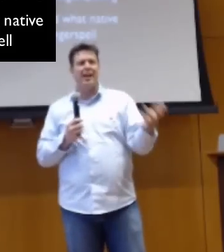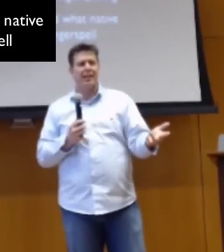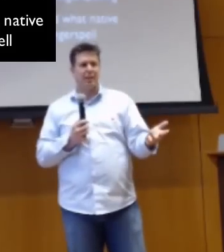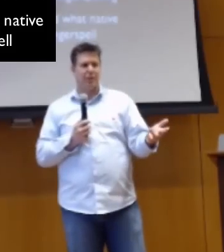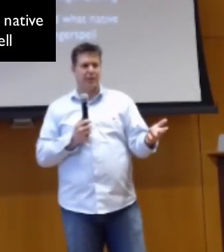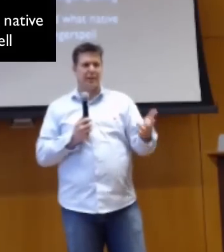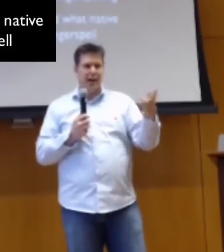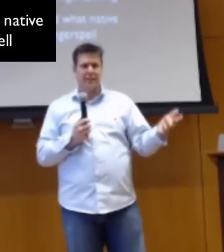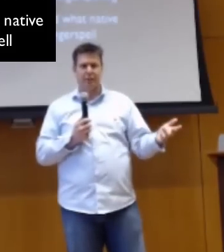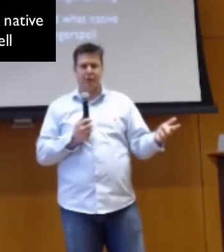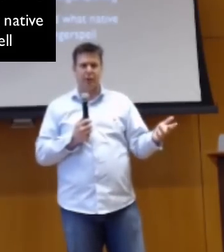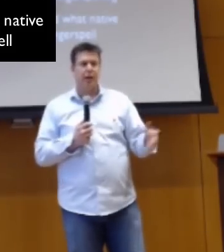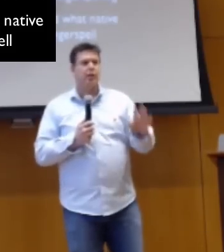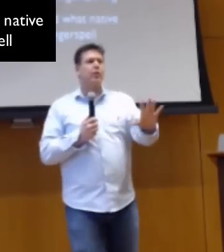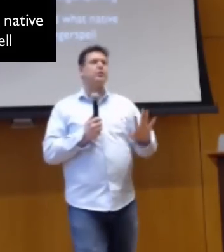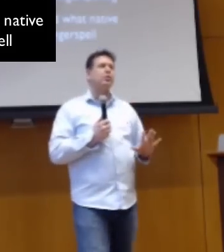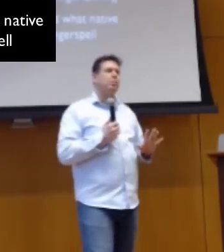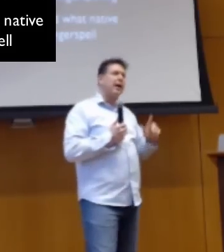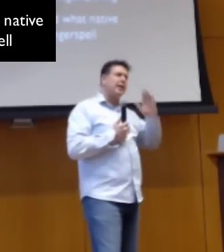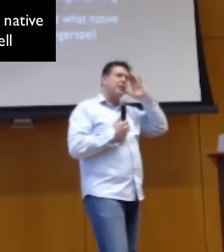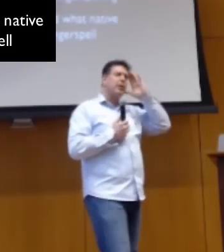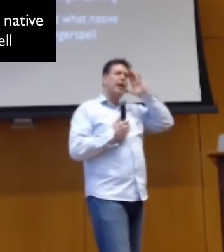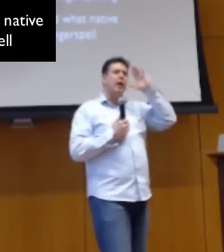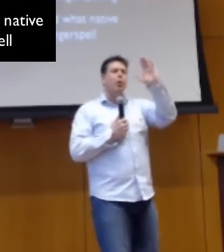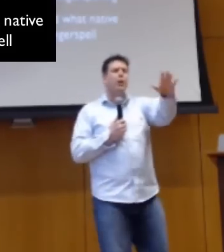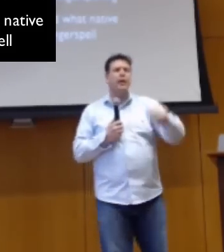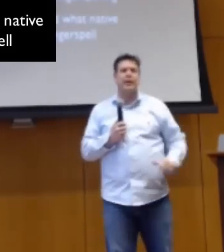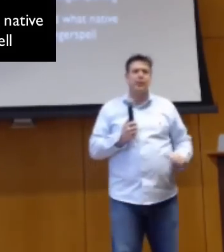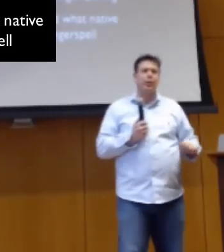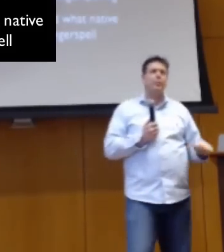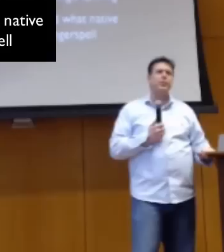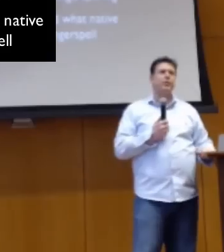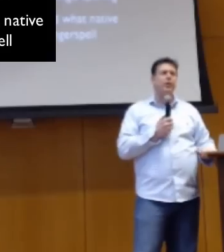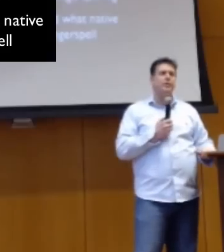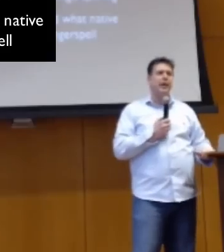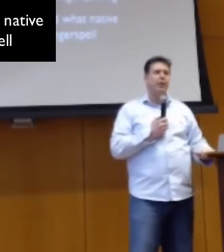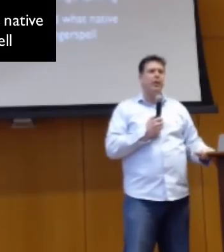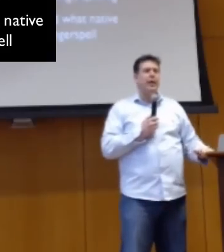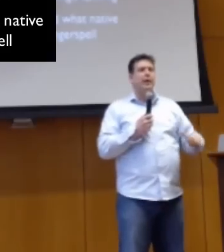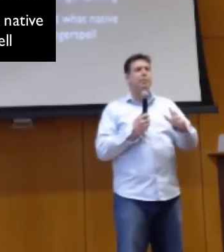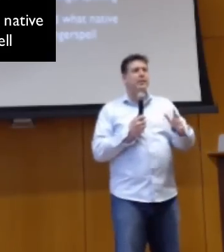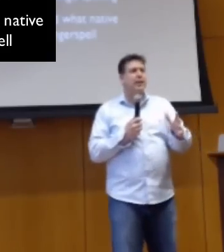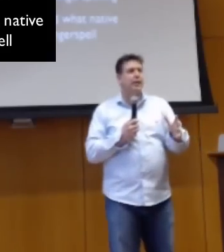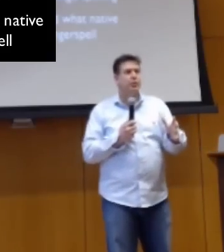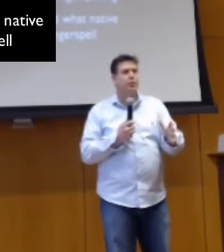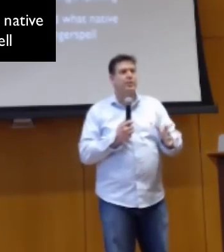highly complex and highly difficult. So I stood back and I said, okay, what can I do to figure this out? And the best thing I could do is